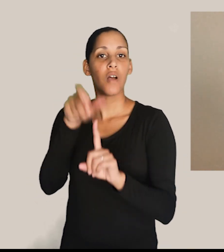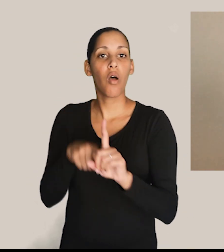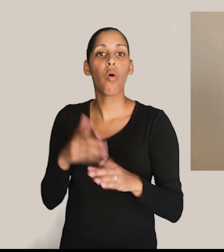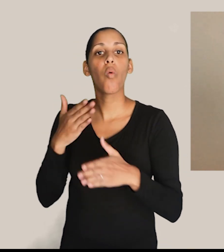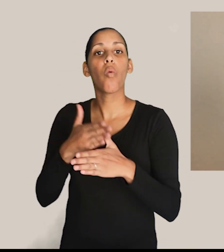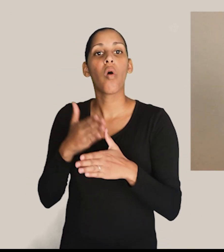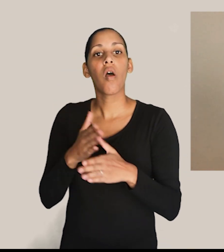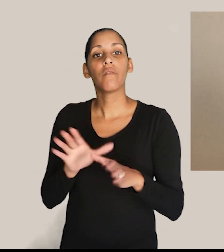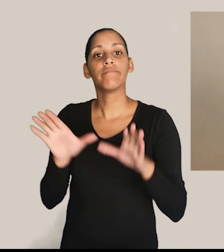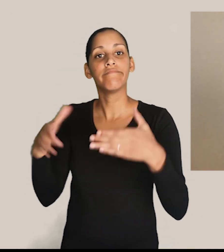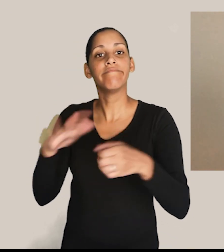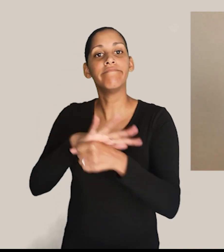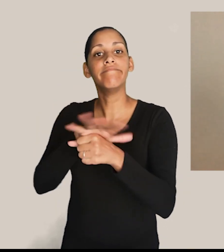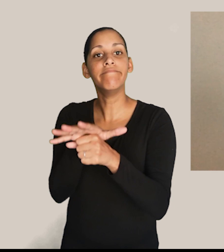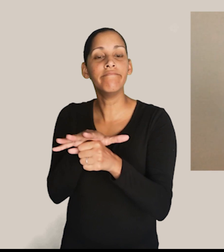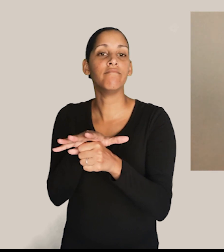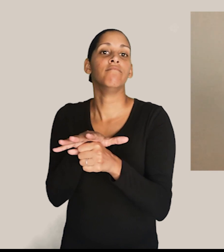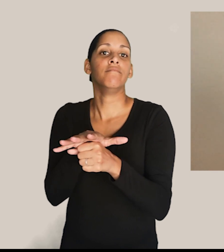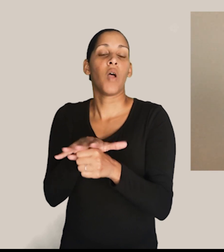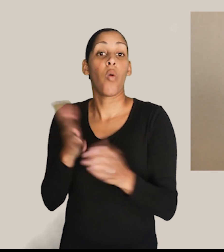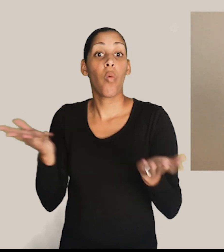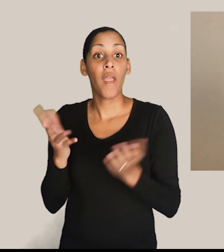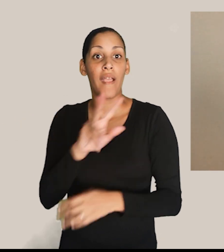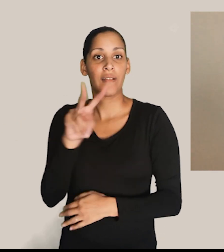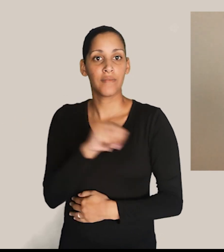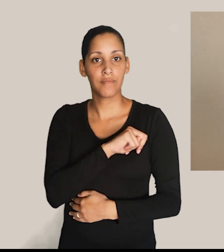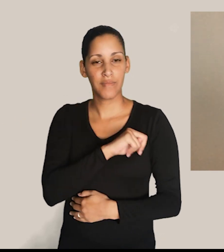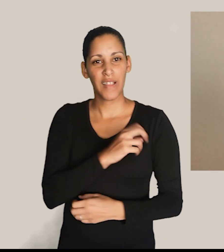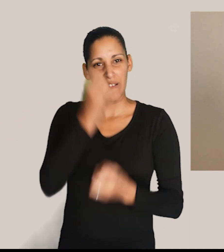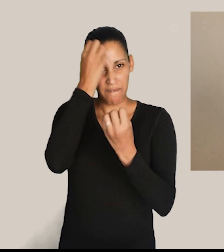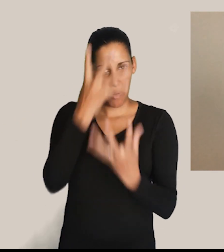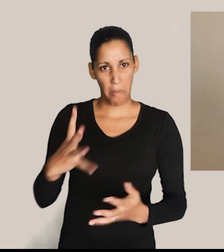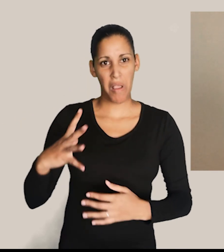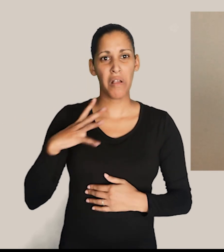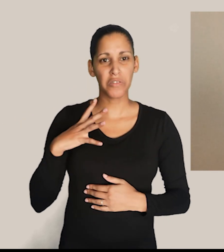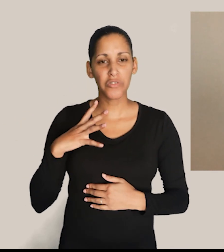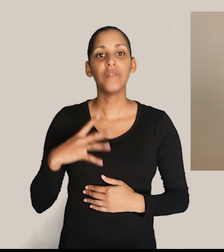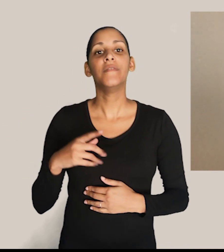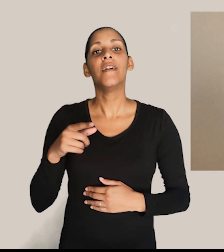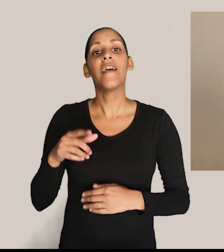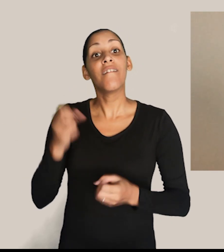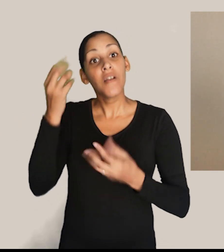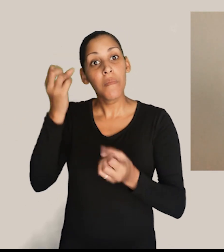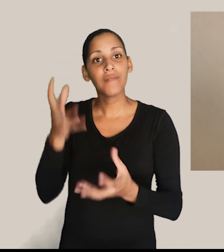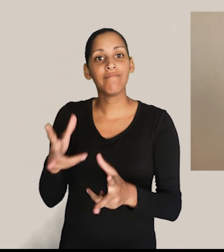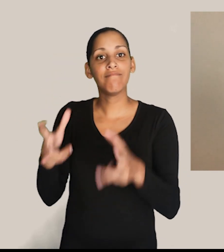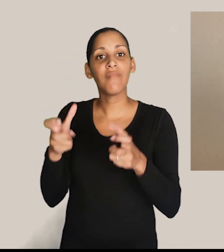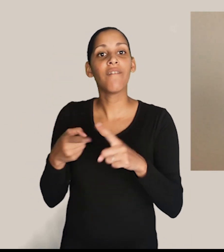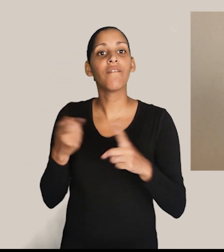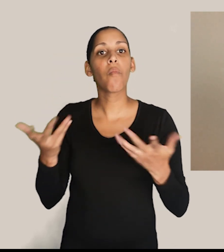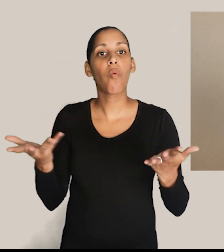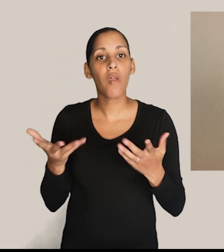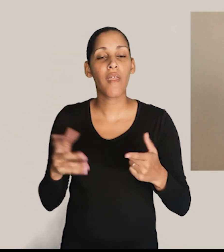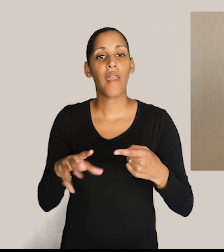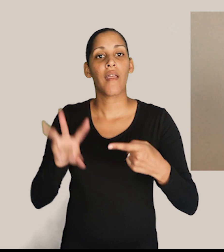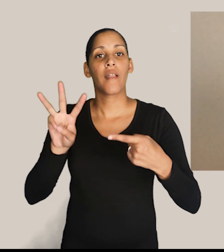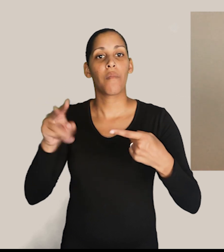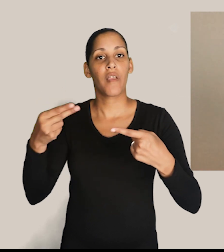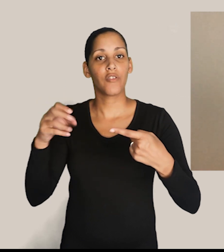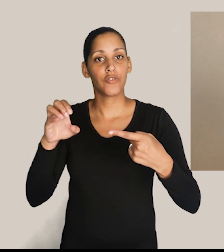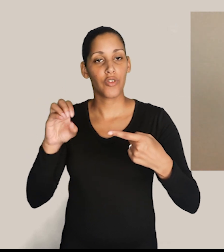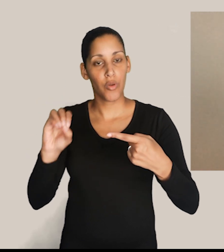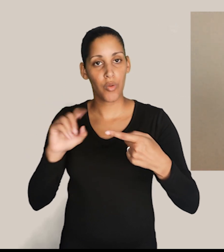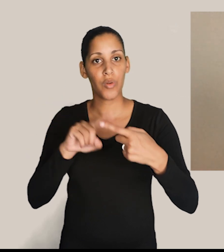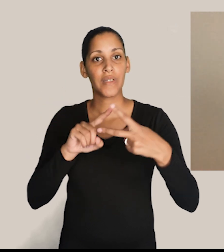based in KZN. Just as a disclaimer, all the information provided in this session is based on information that I sourced from